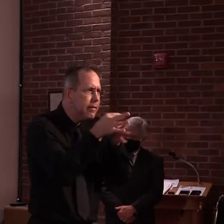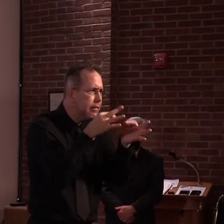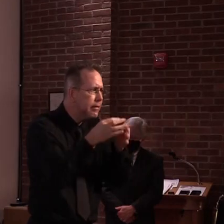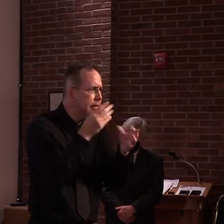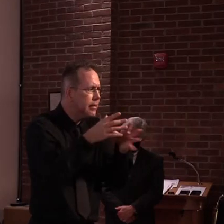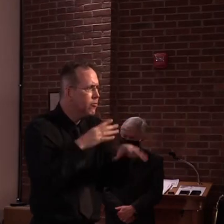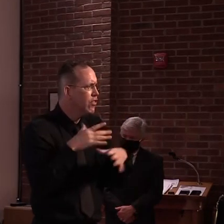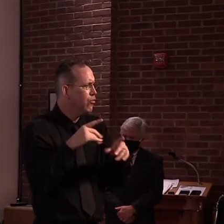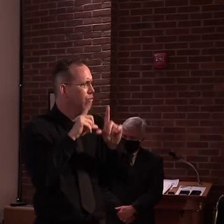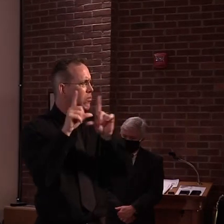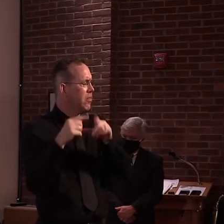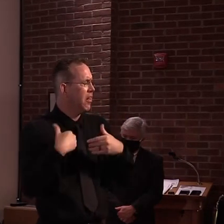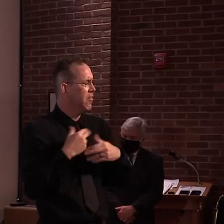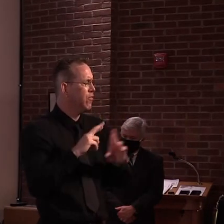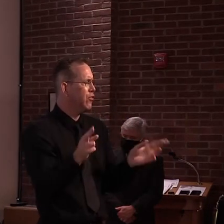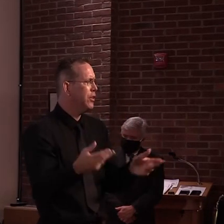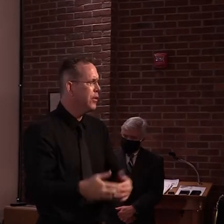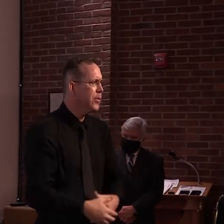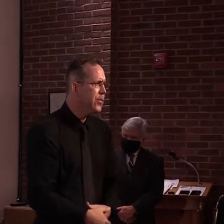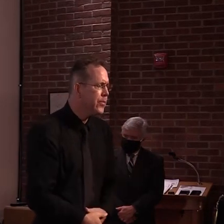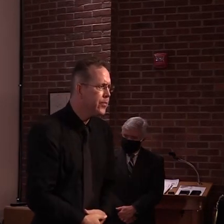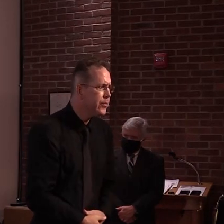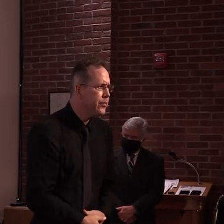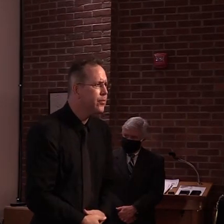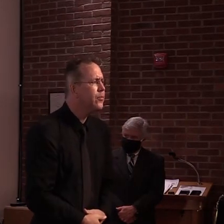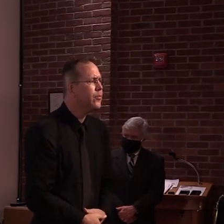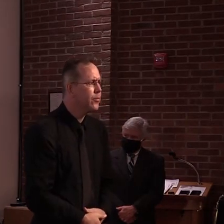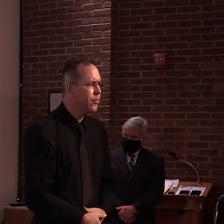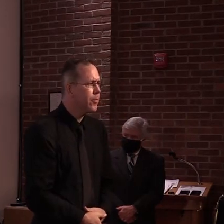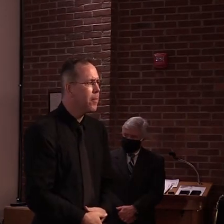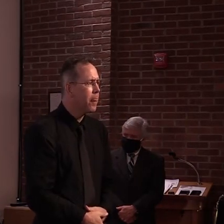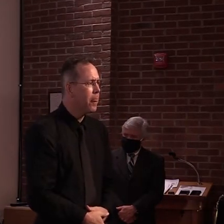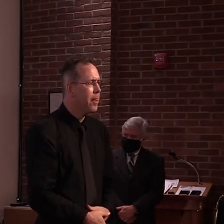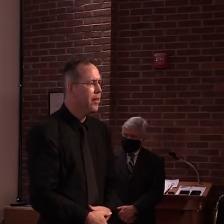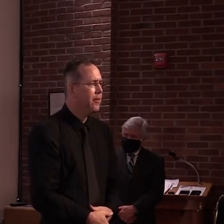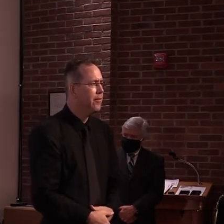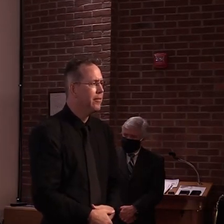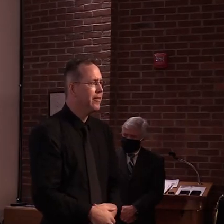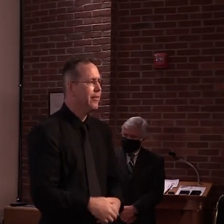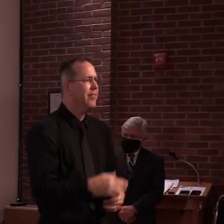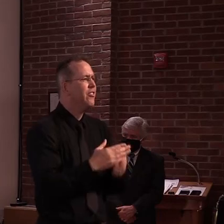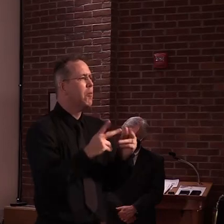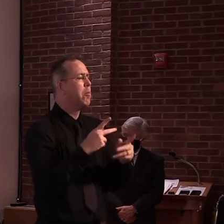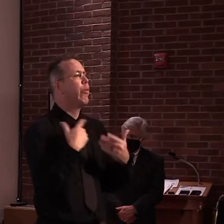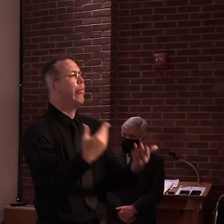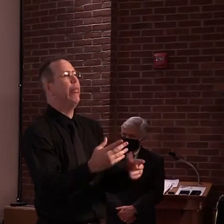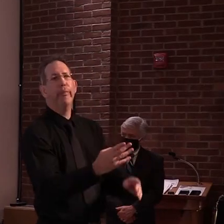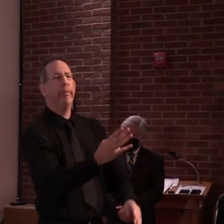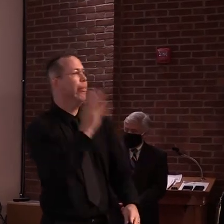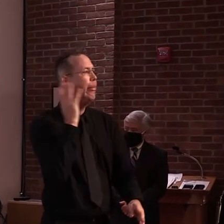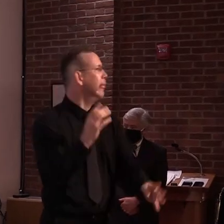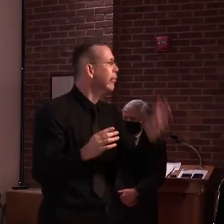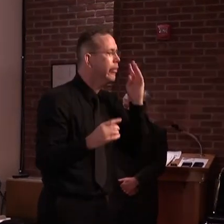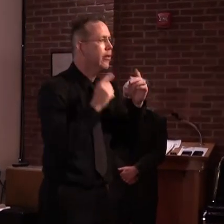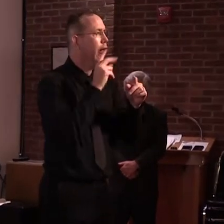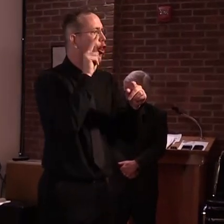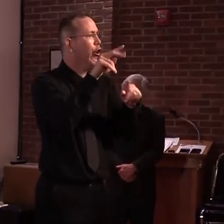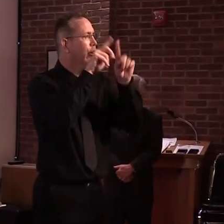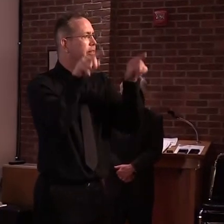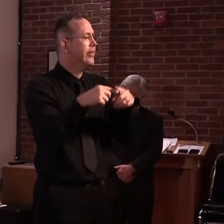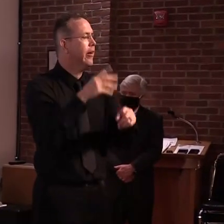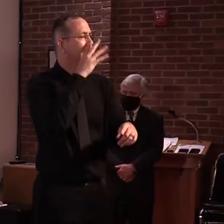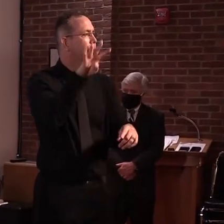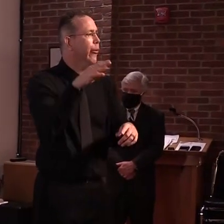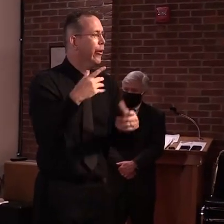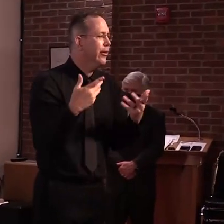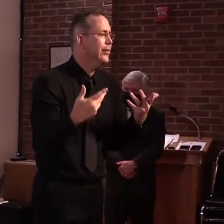you have it? Thank you. And they walk right by those signs all the time. I've seen them at stores saying you must have a mask to come in the store, and people